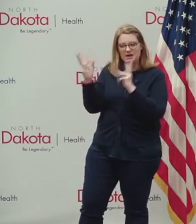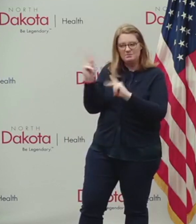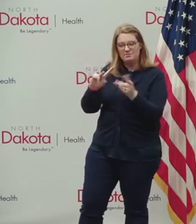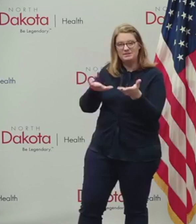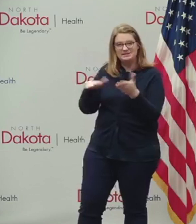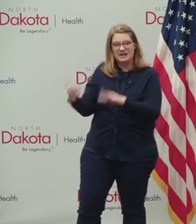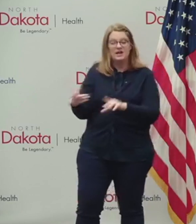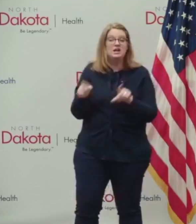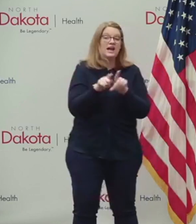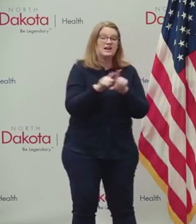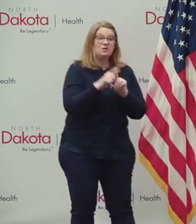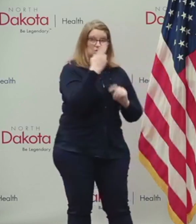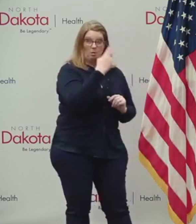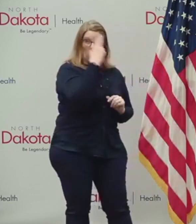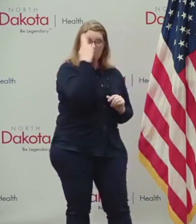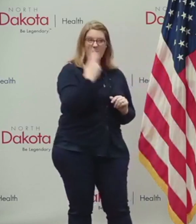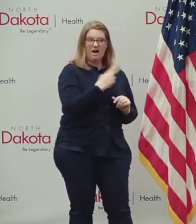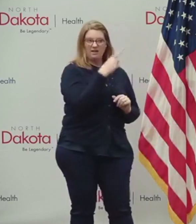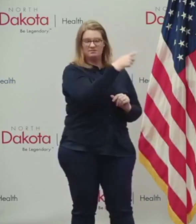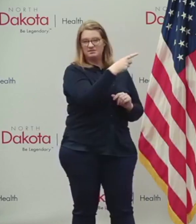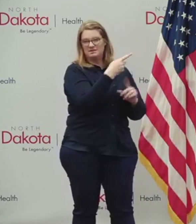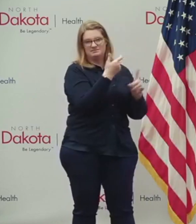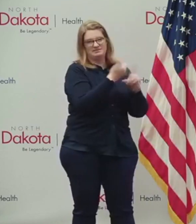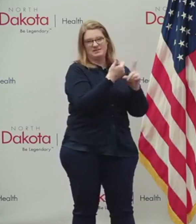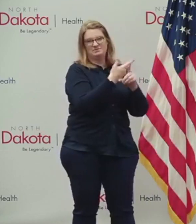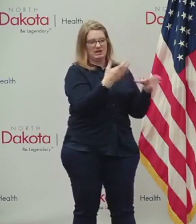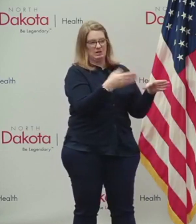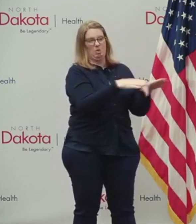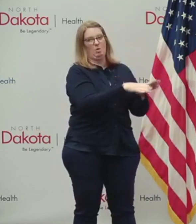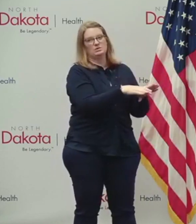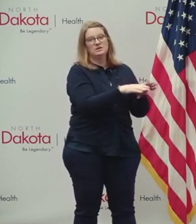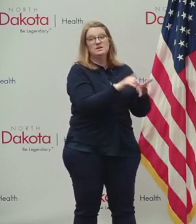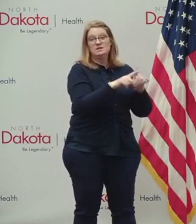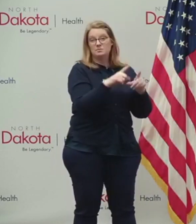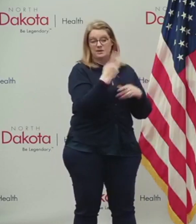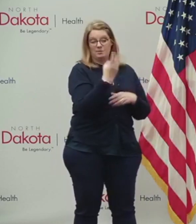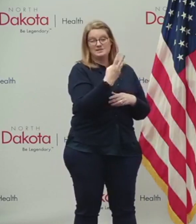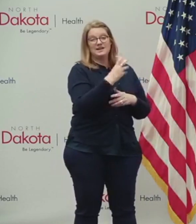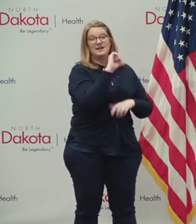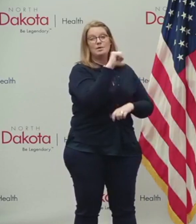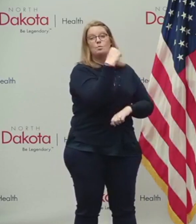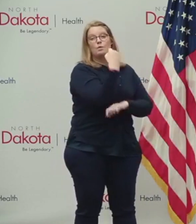Hawaii, which has been basically closed down to visitation, set a record for deaths on Wednesday.